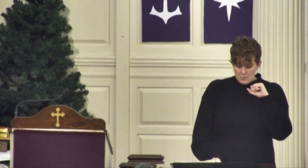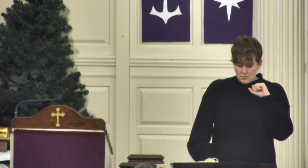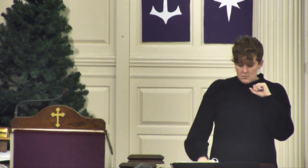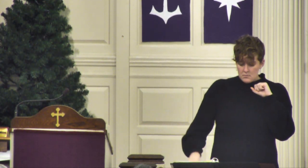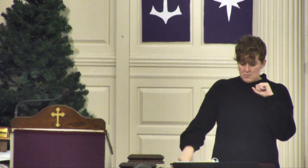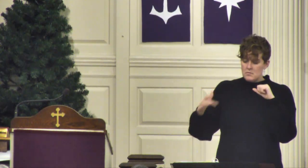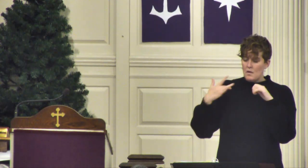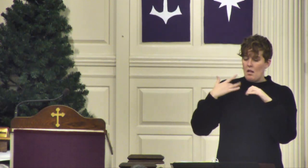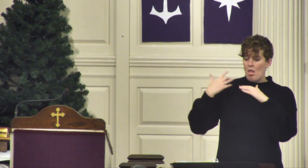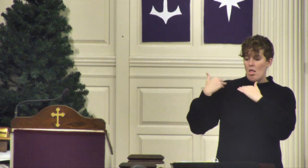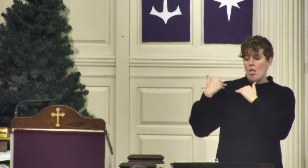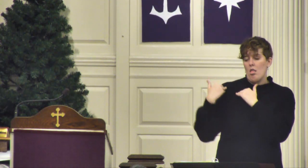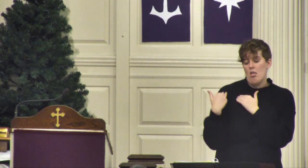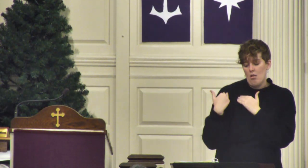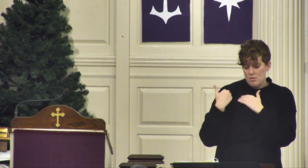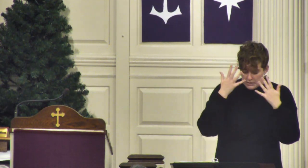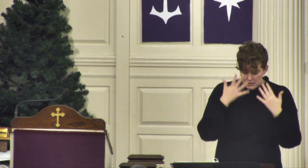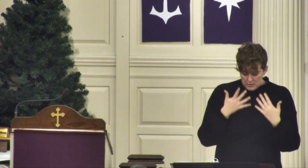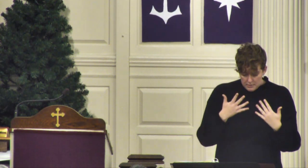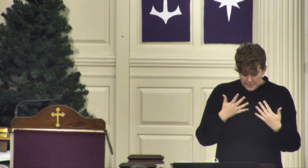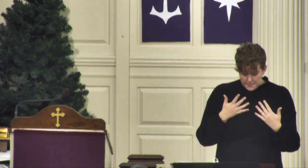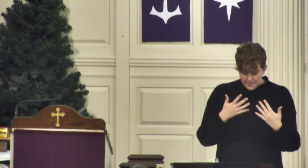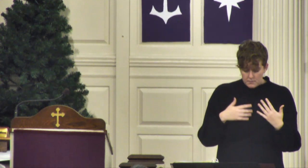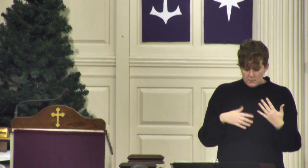their sorrows low.